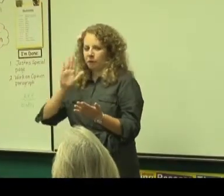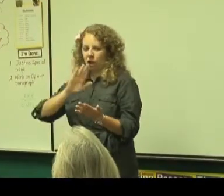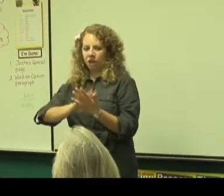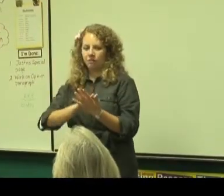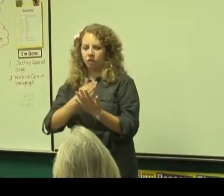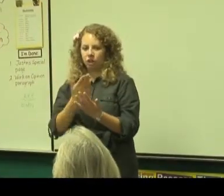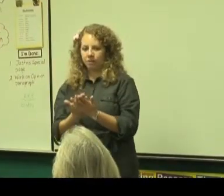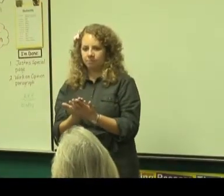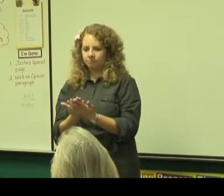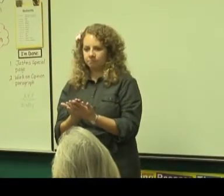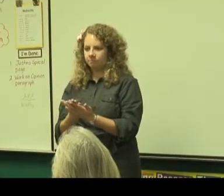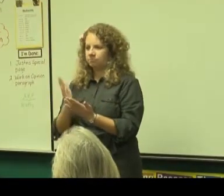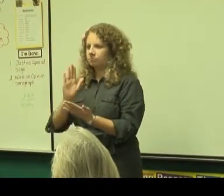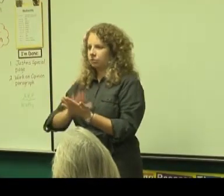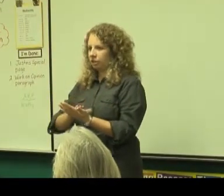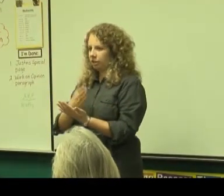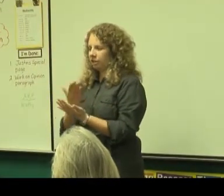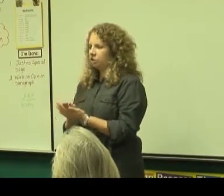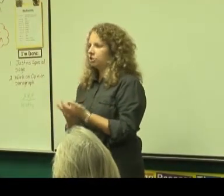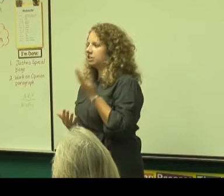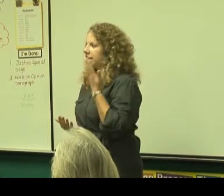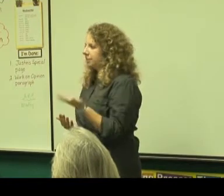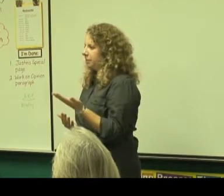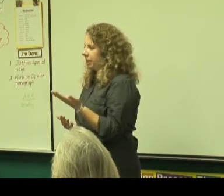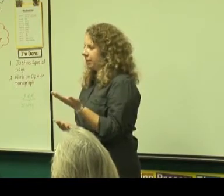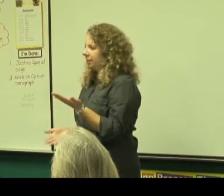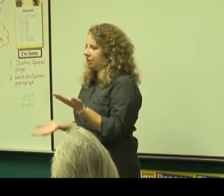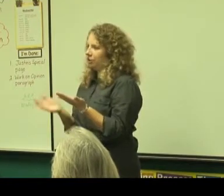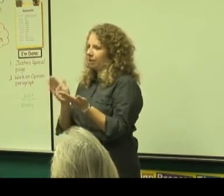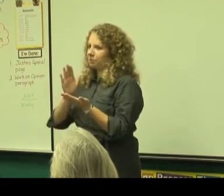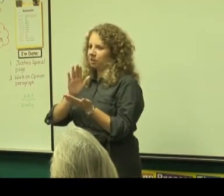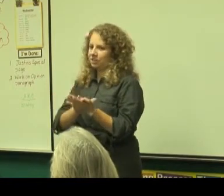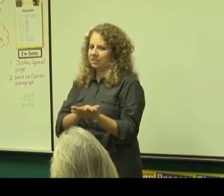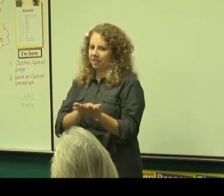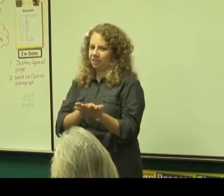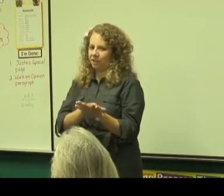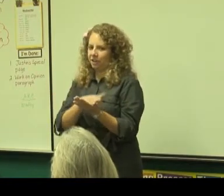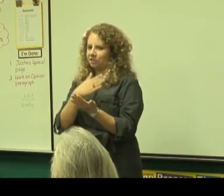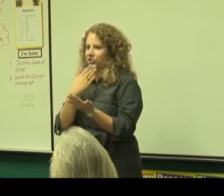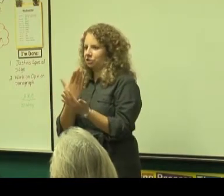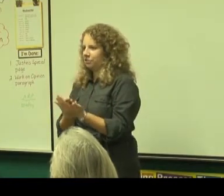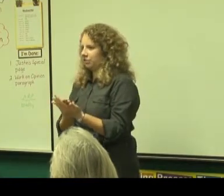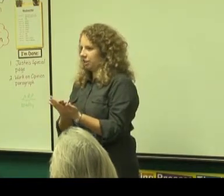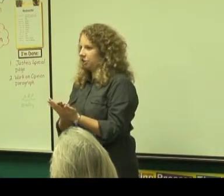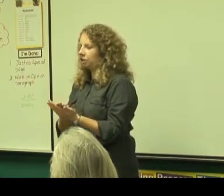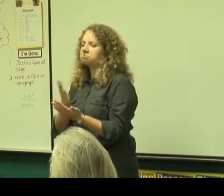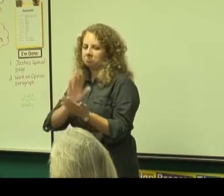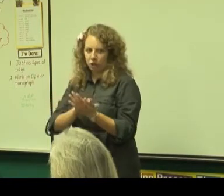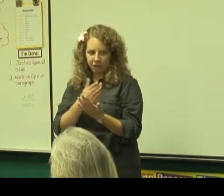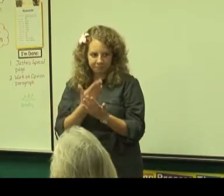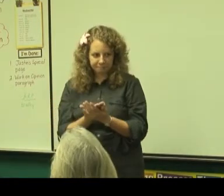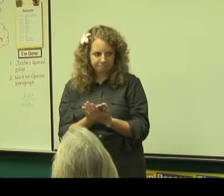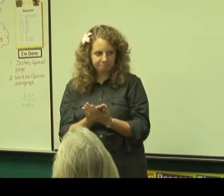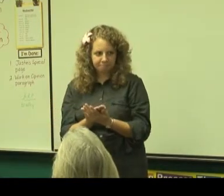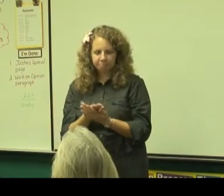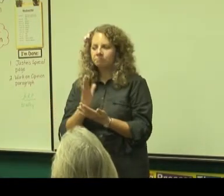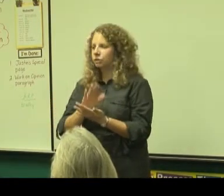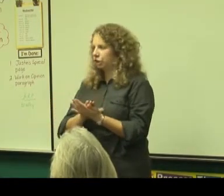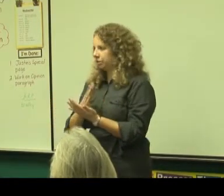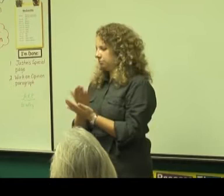cook? Cook. Cook. So it's like the pan, and you like put it on the side and let cook, and turn it over and like cook. Cook. So